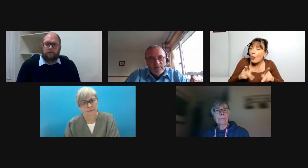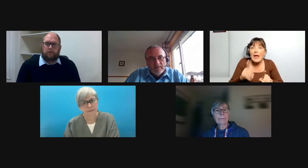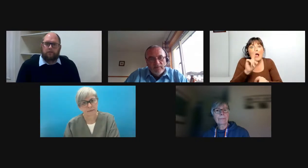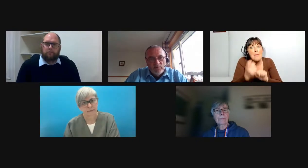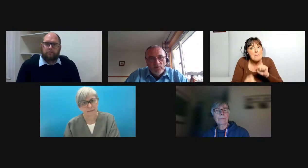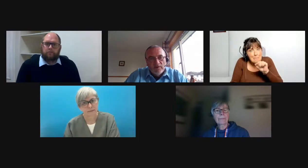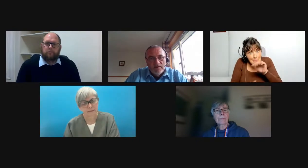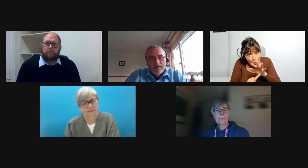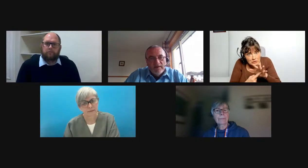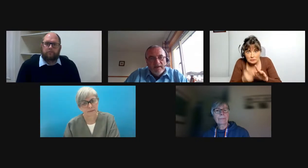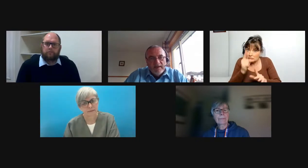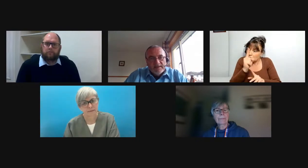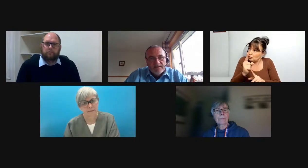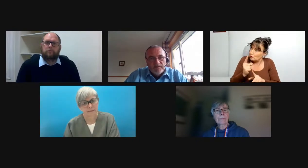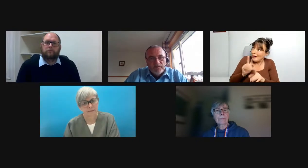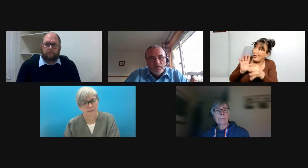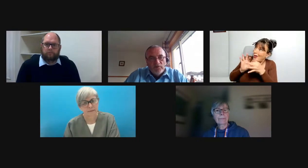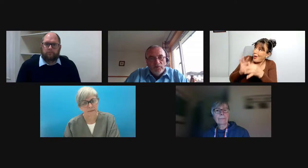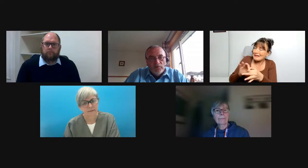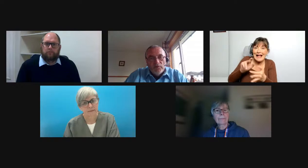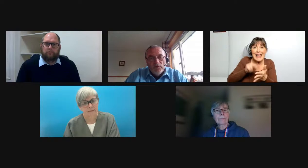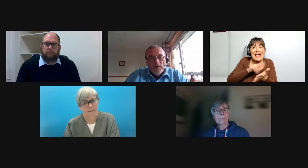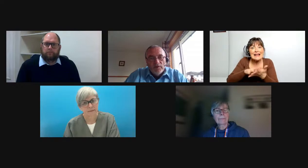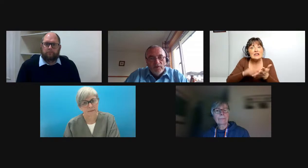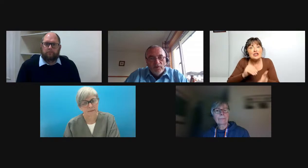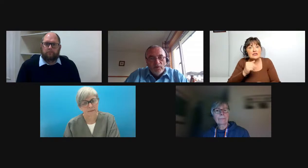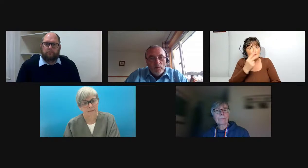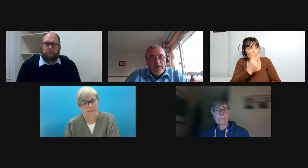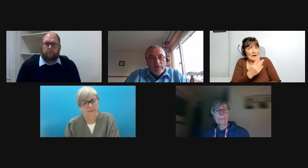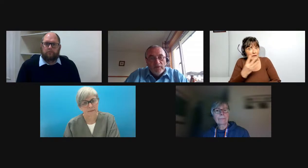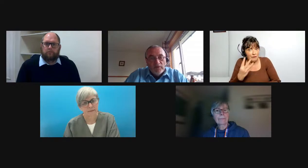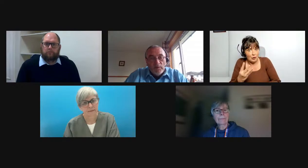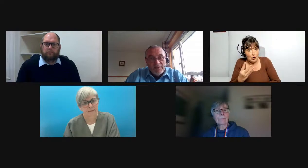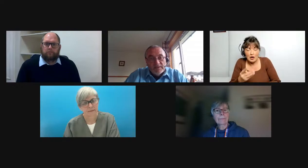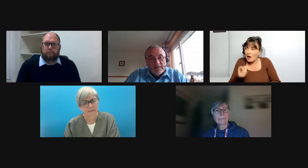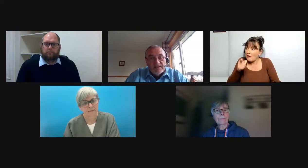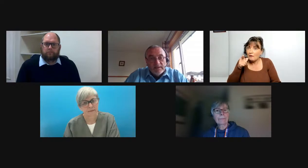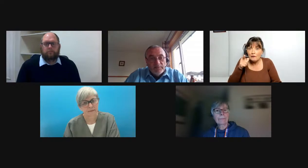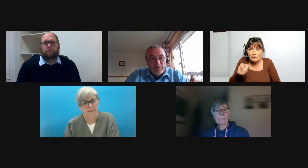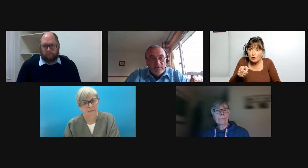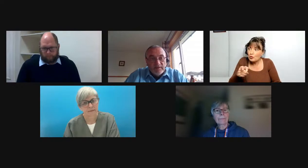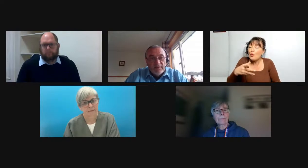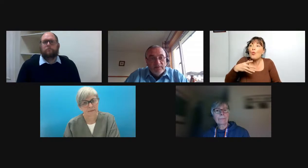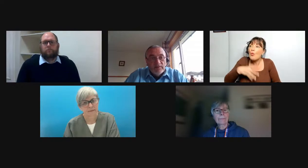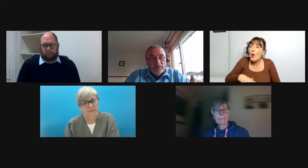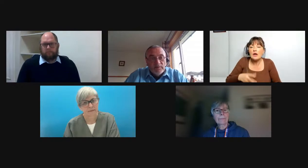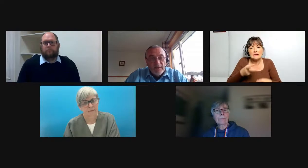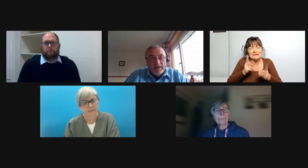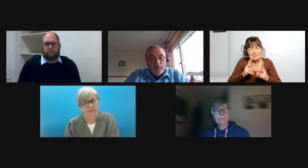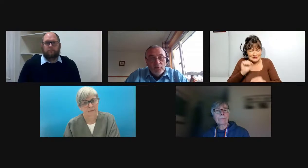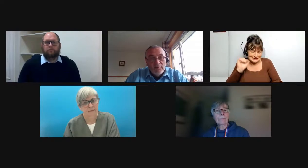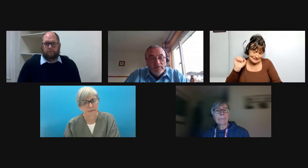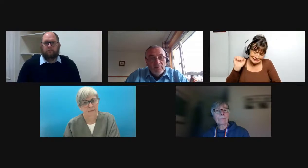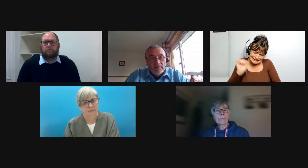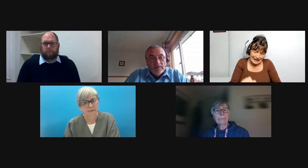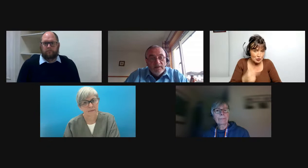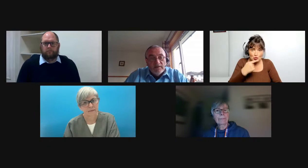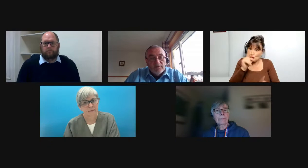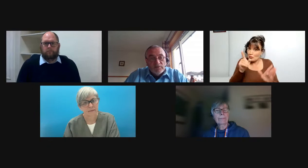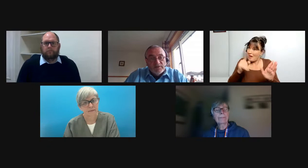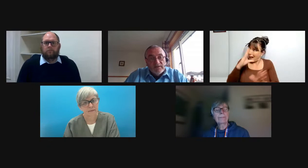NHS 24 is if you require or request an interpreter, then to make that known